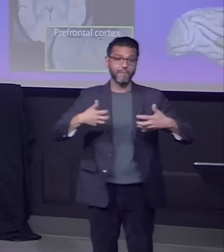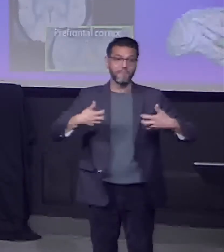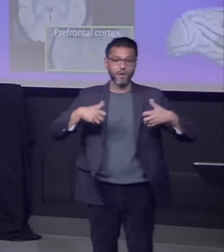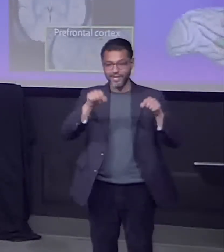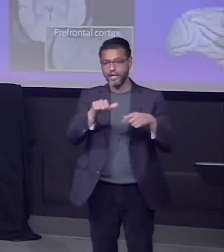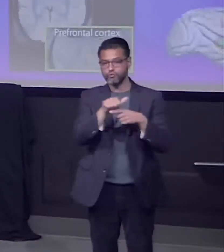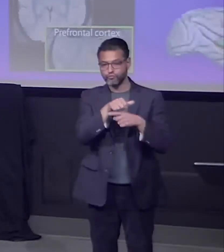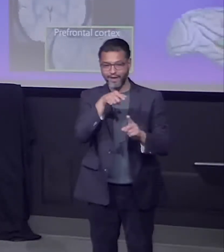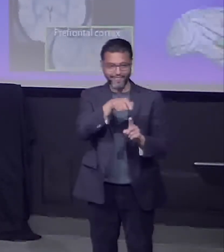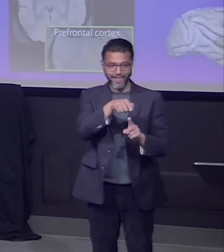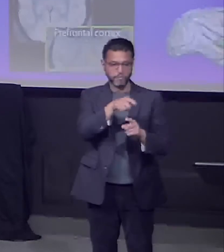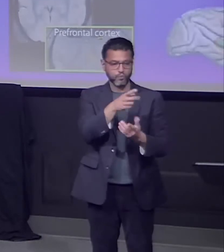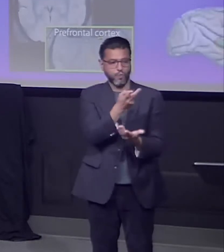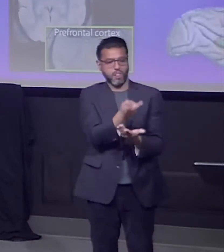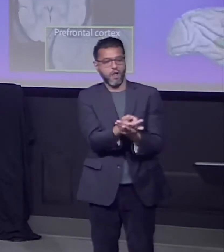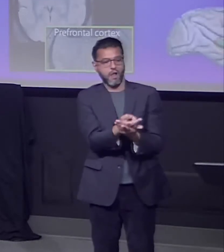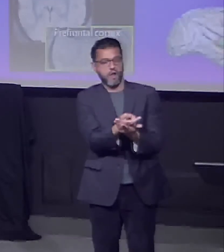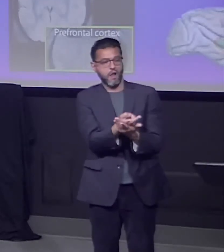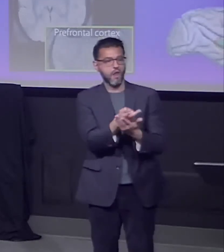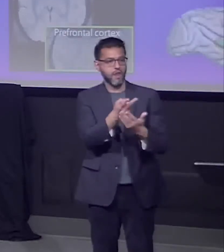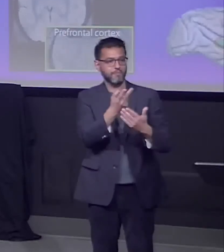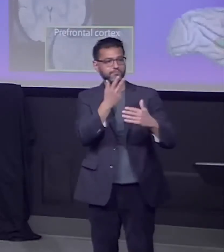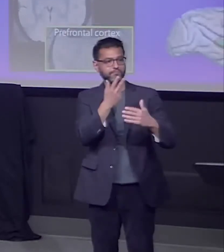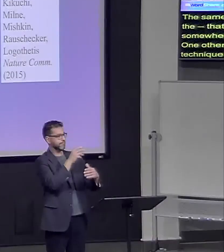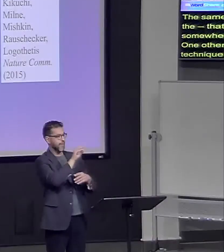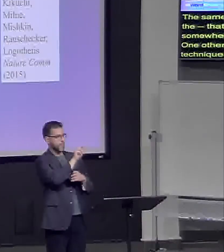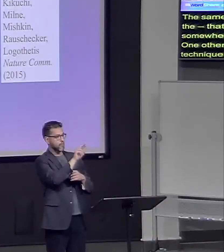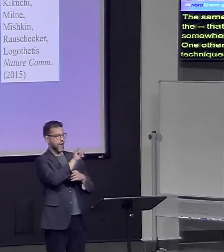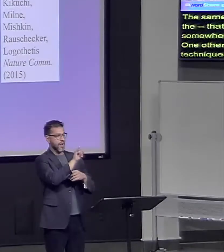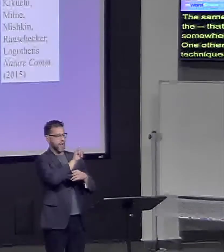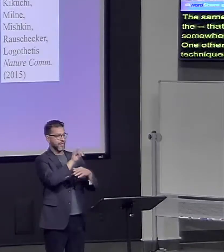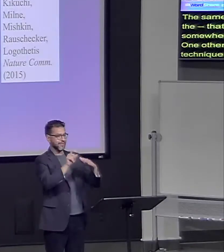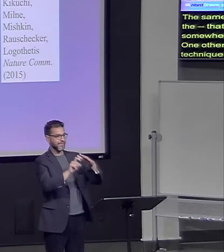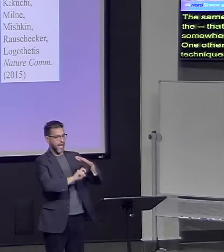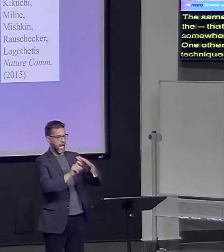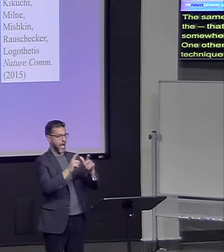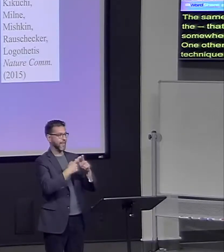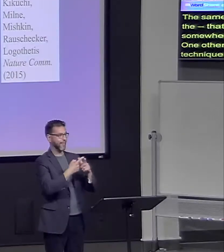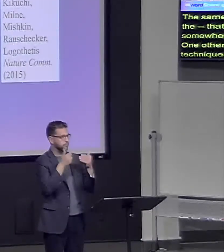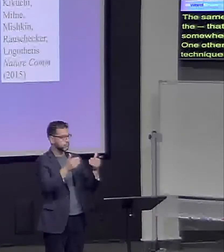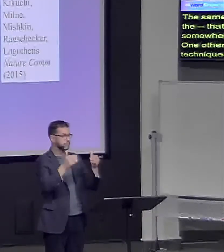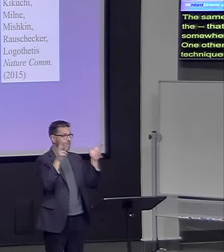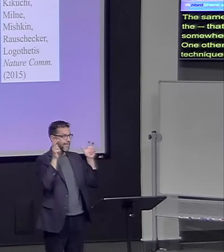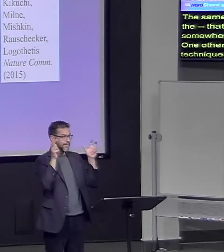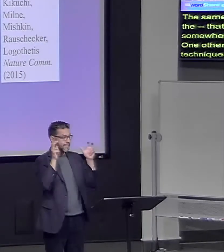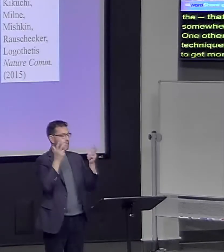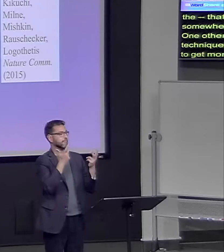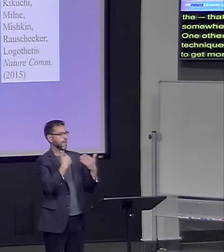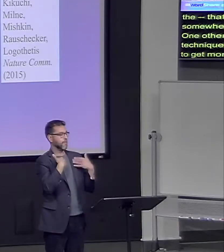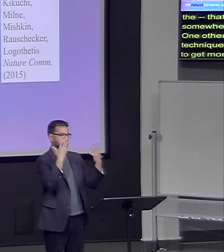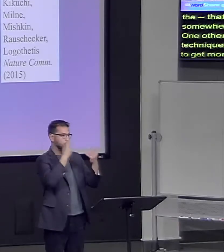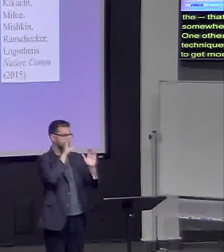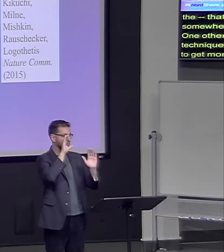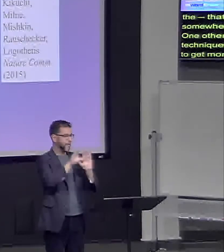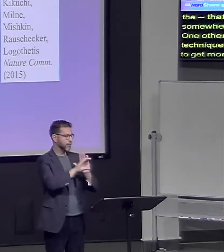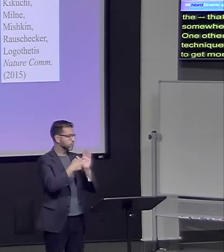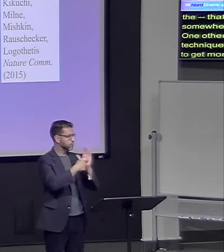in a horizontal MRI scanner and then listen to the sounds, and you get beautiful pictures, and I'll show you in a